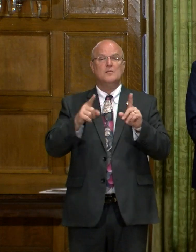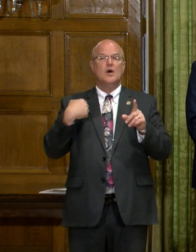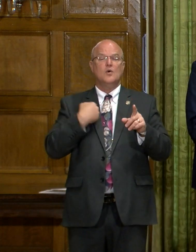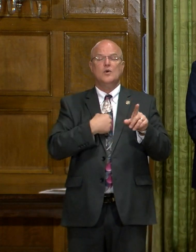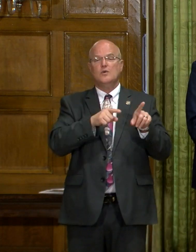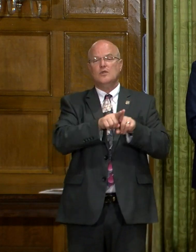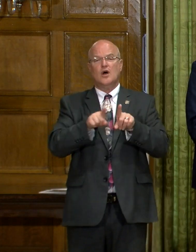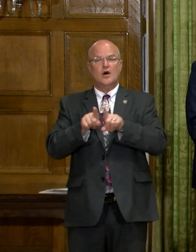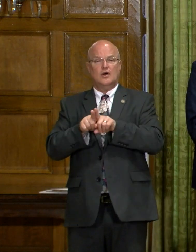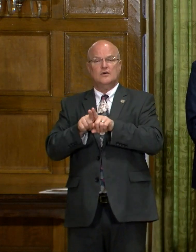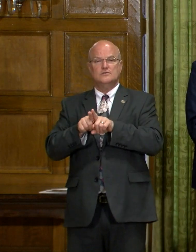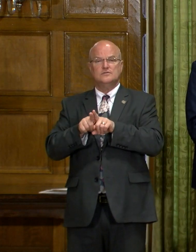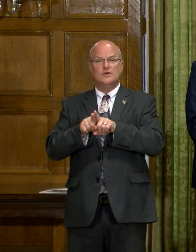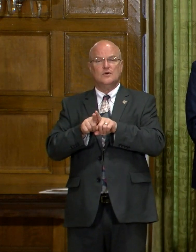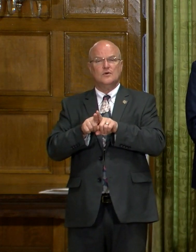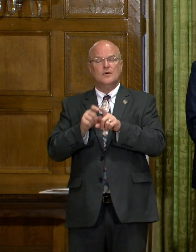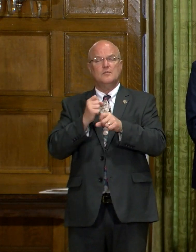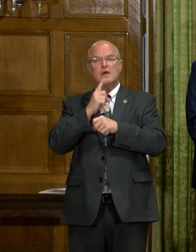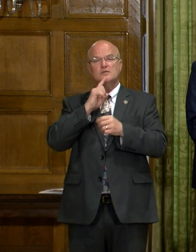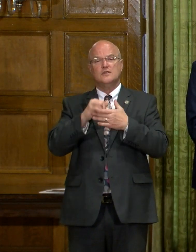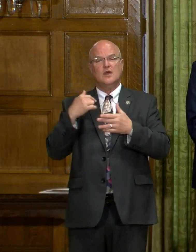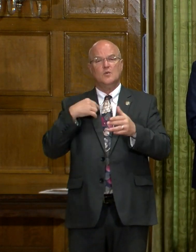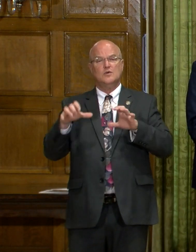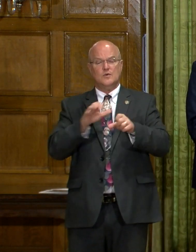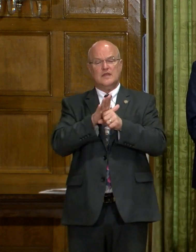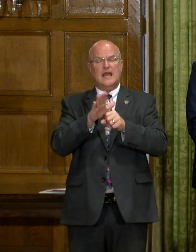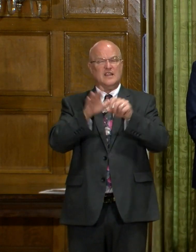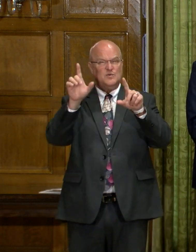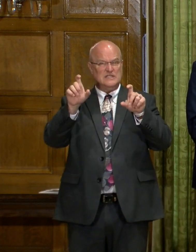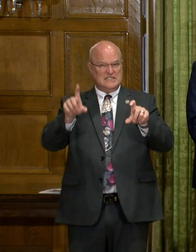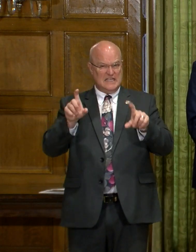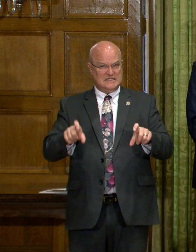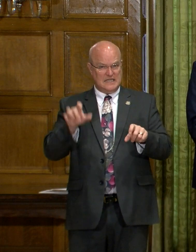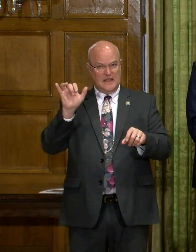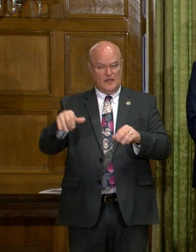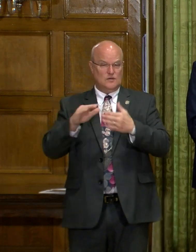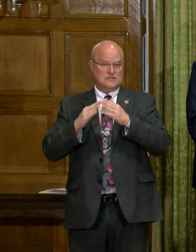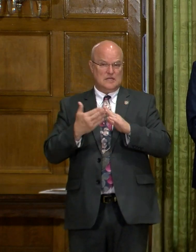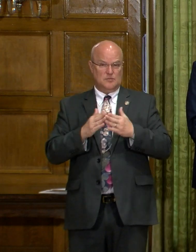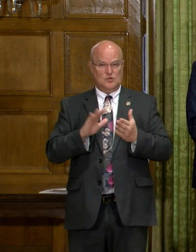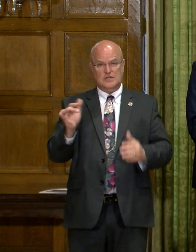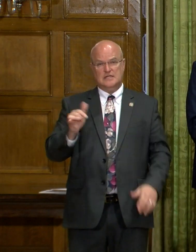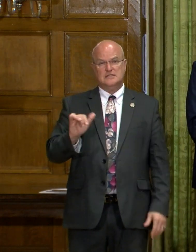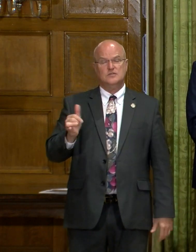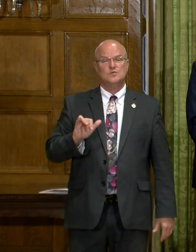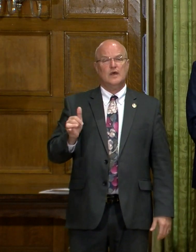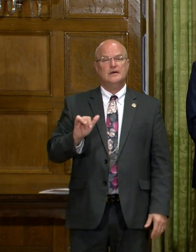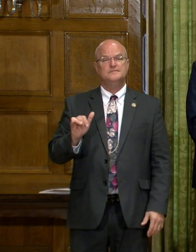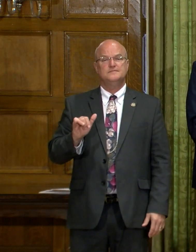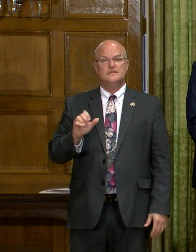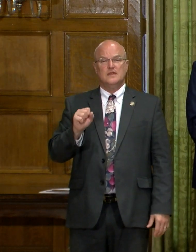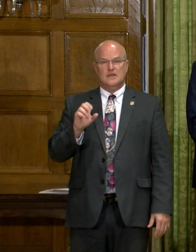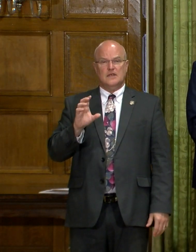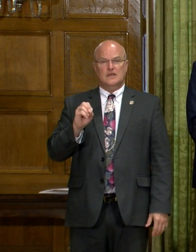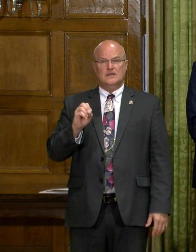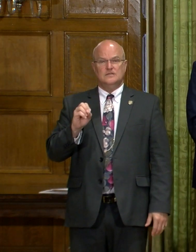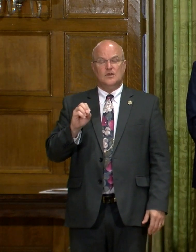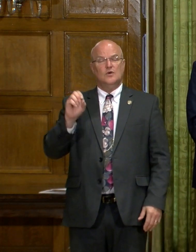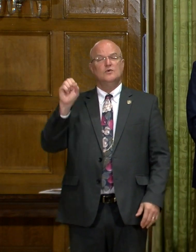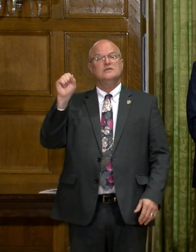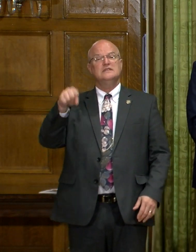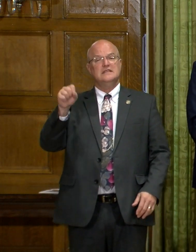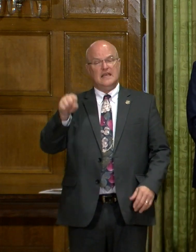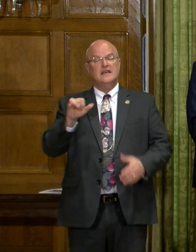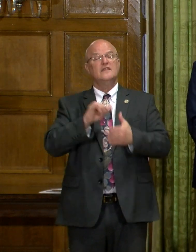we'll also make sure that we're doing adequate testing in those communities as well. And so,